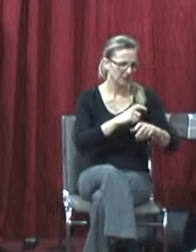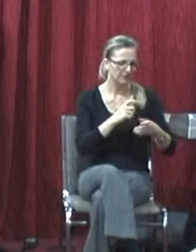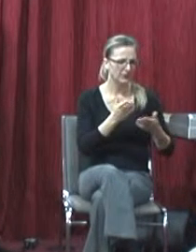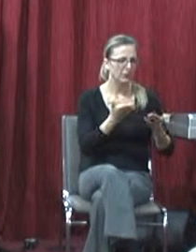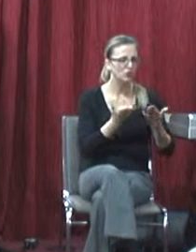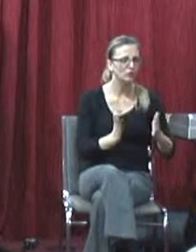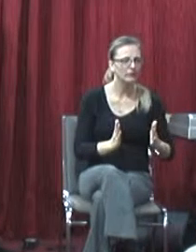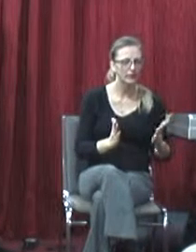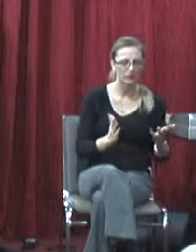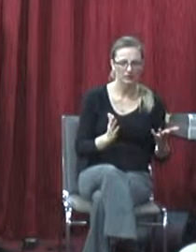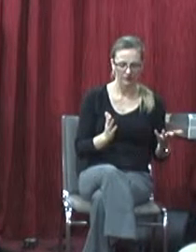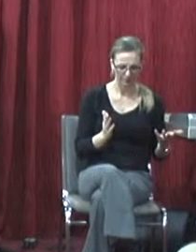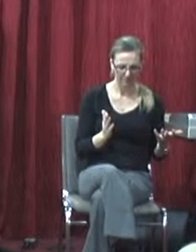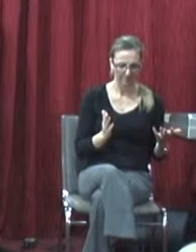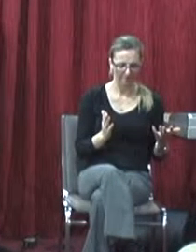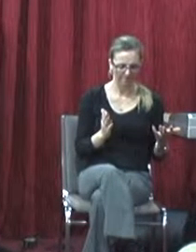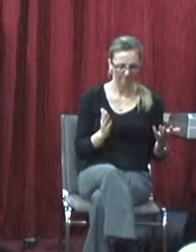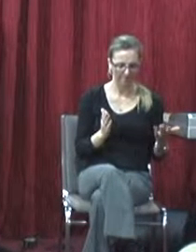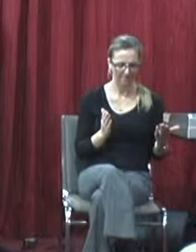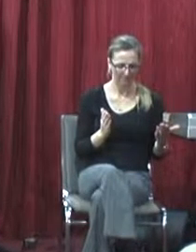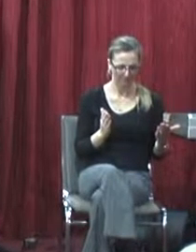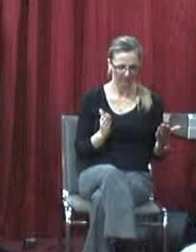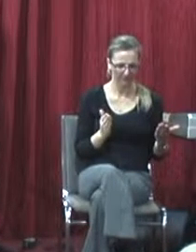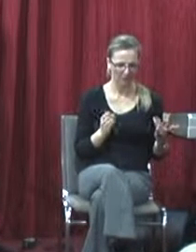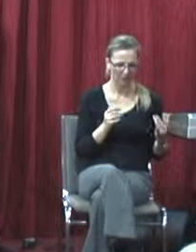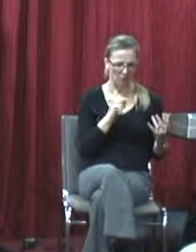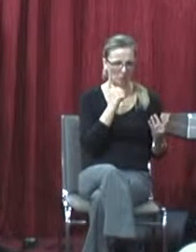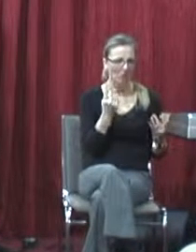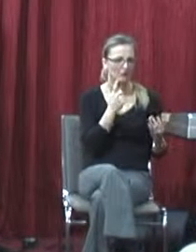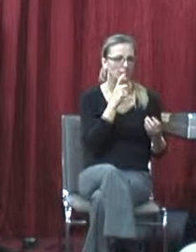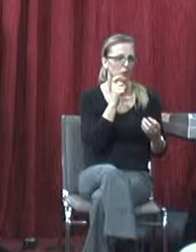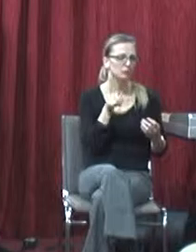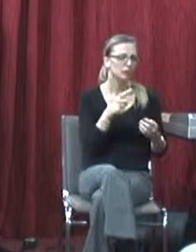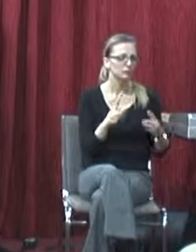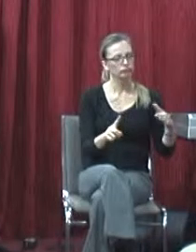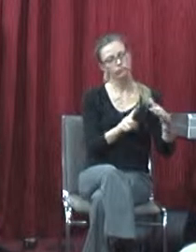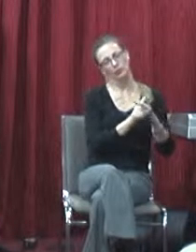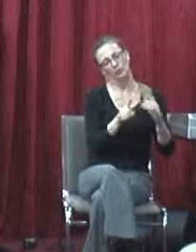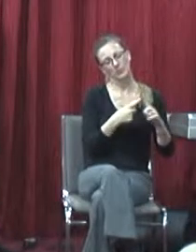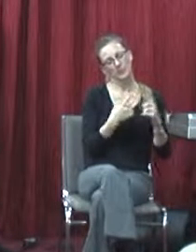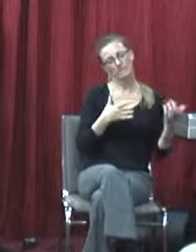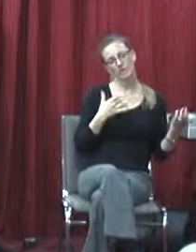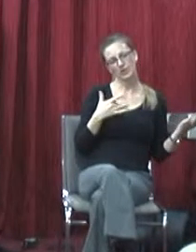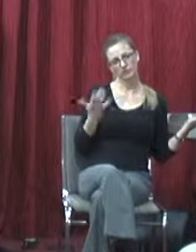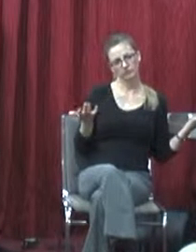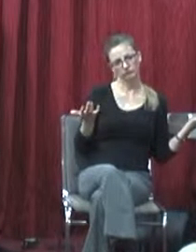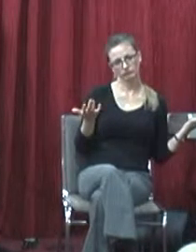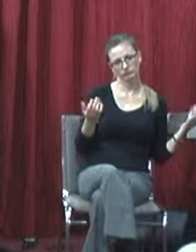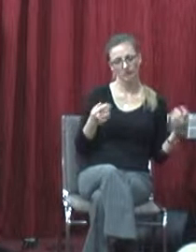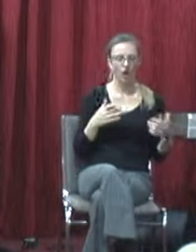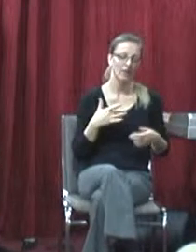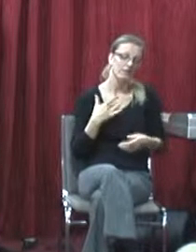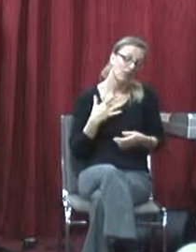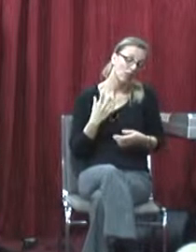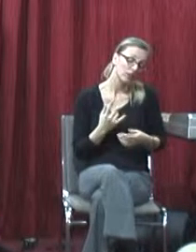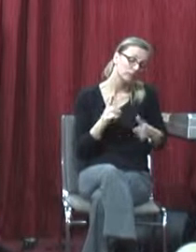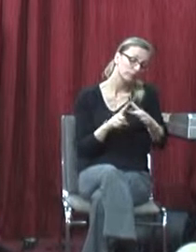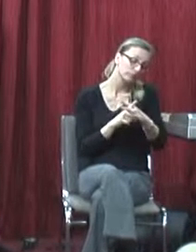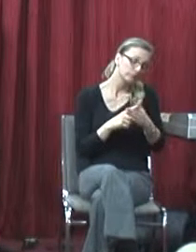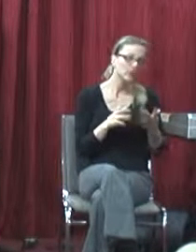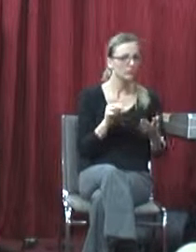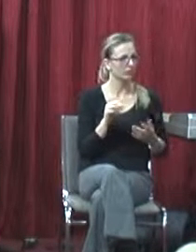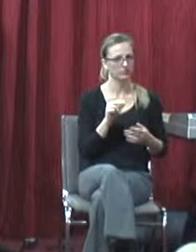the servants were not somebody who just dropped by when they felt like it. They were people who were committed to serving